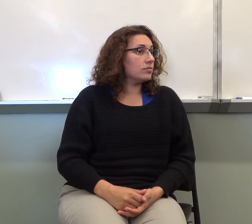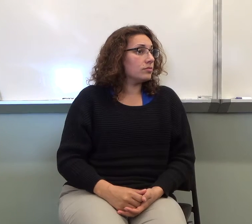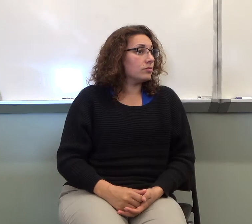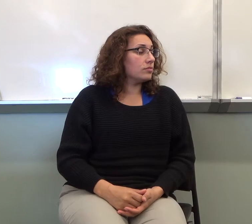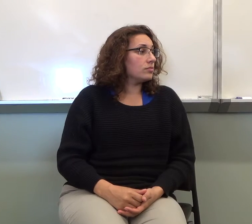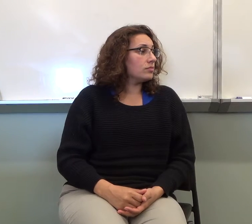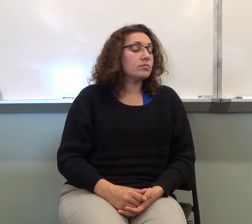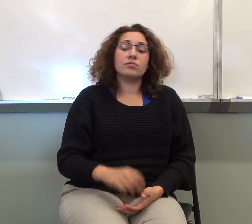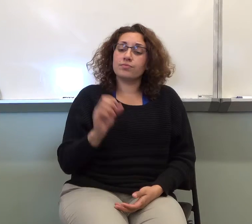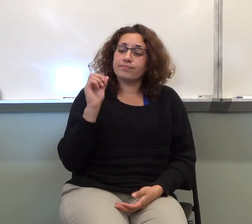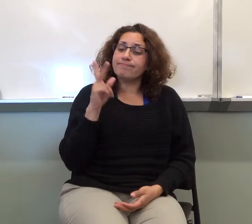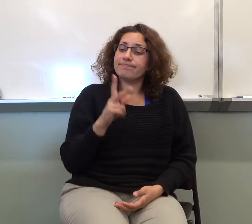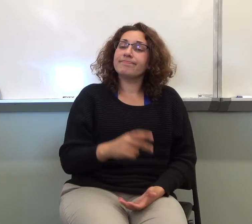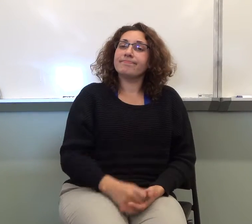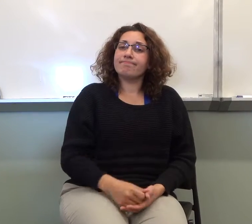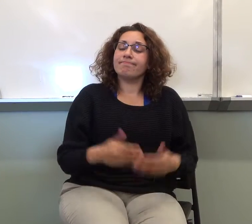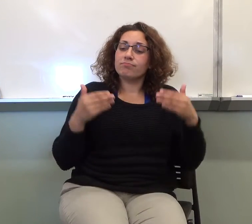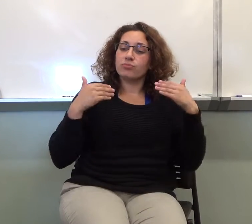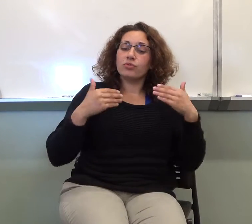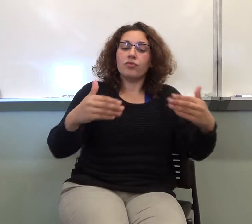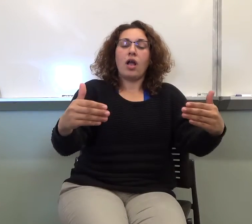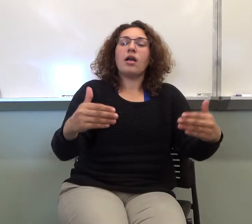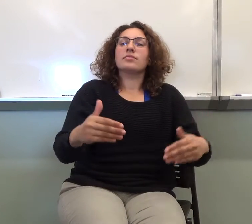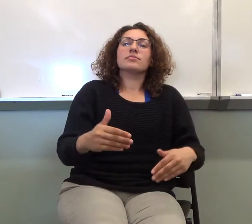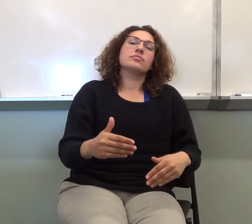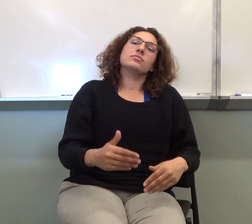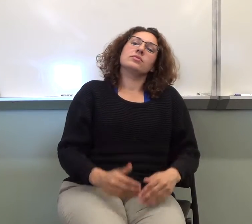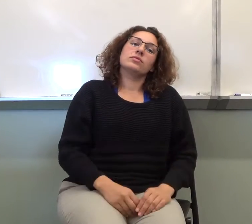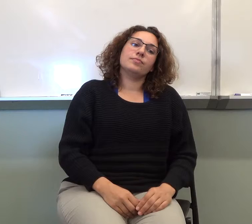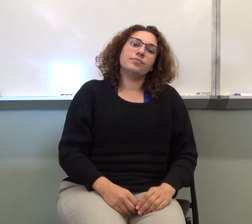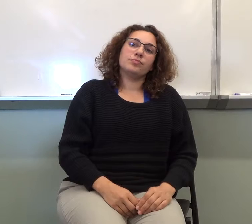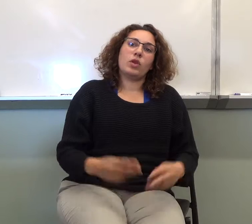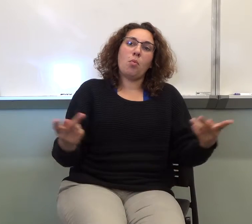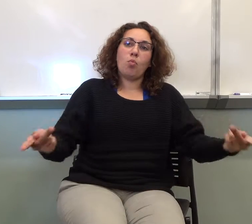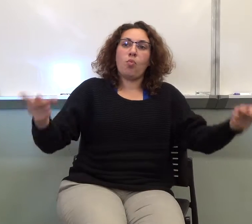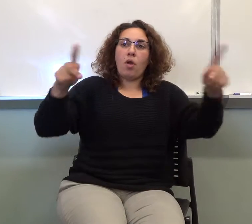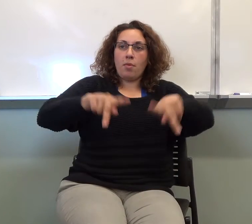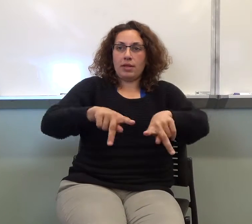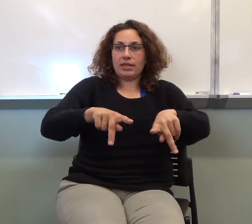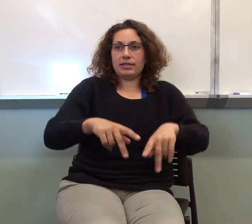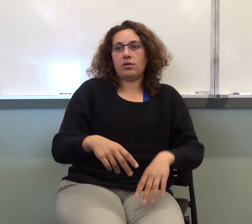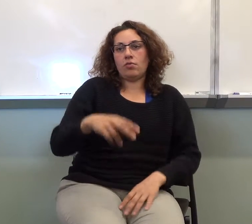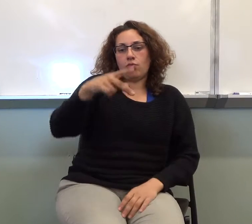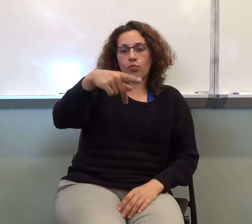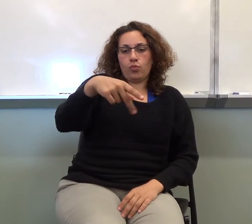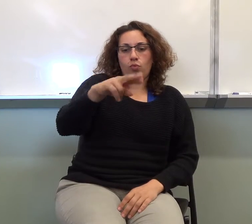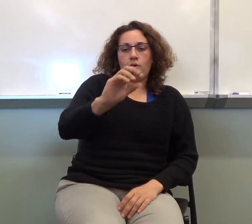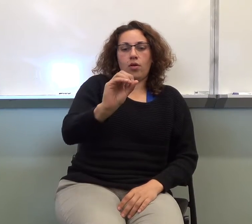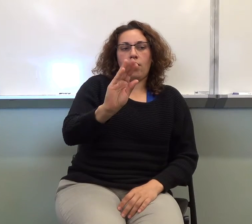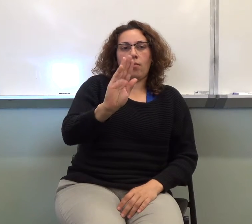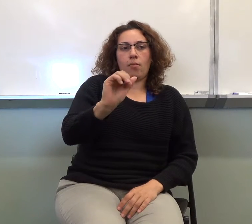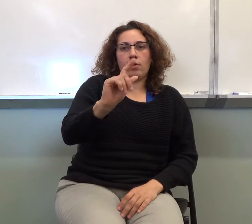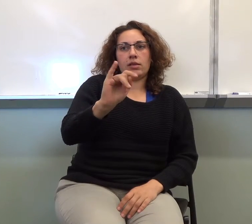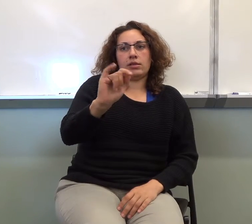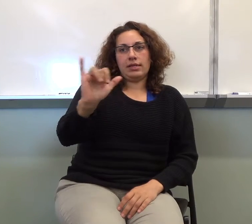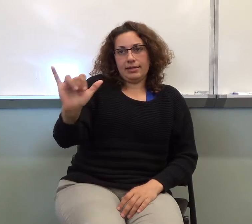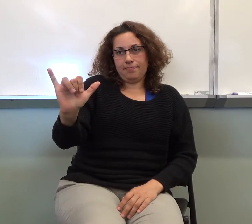All right, let's go on to probability. We're just going to do very basic stuff here. We'll get